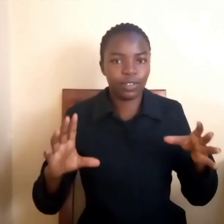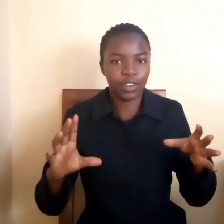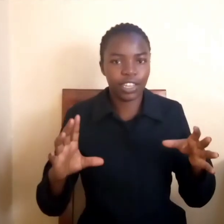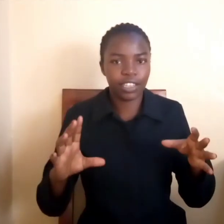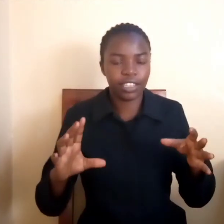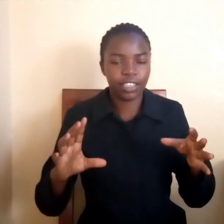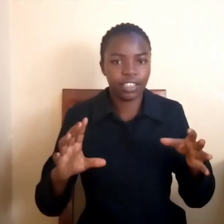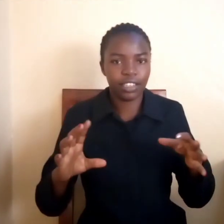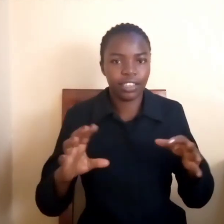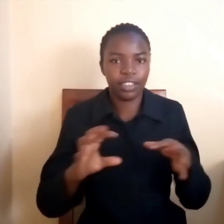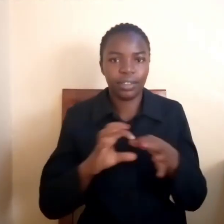disconnect,